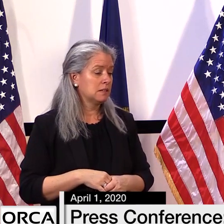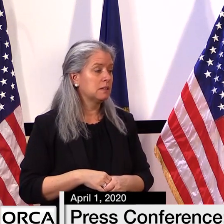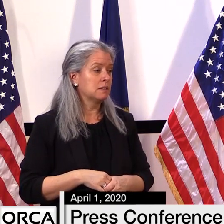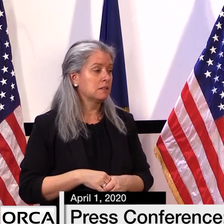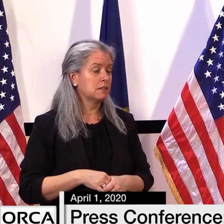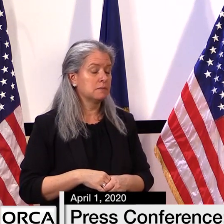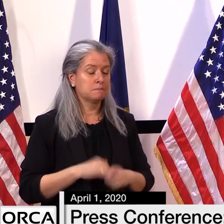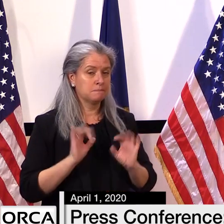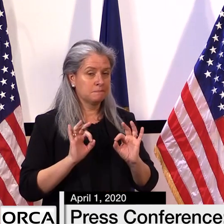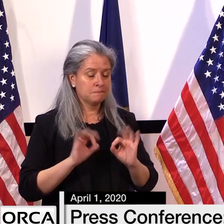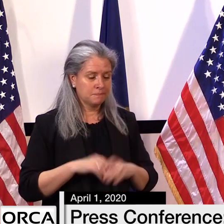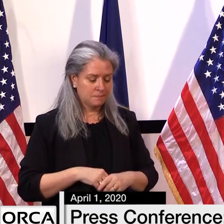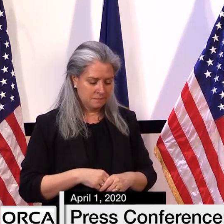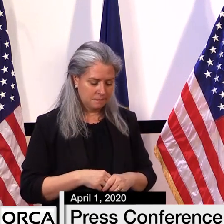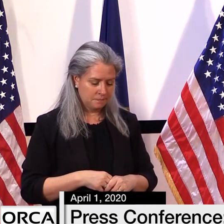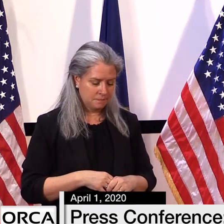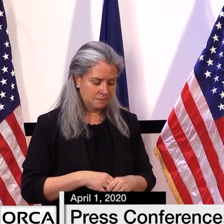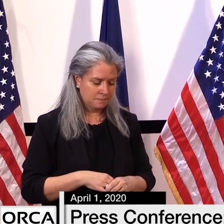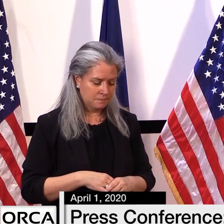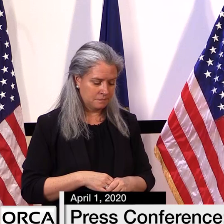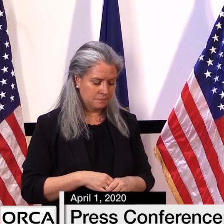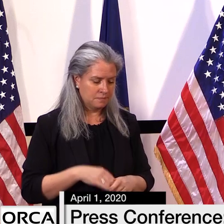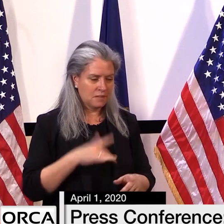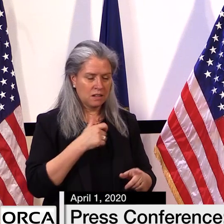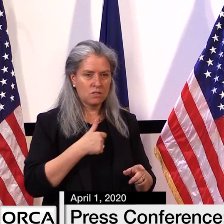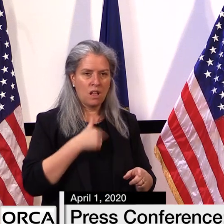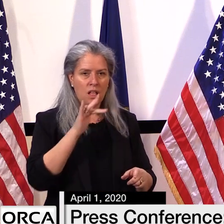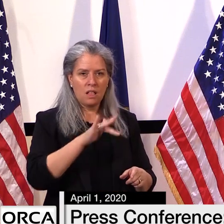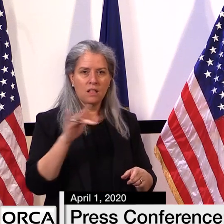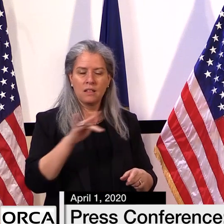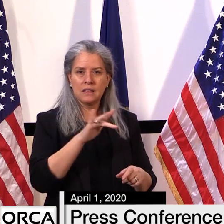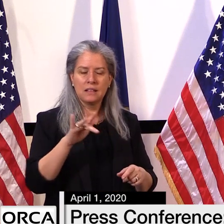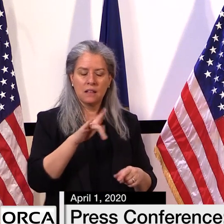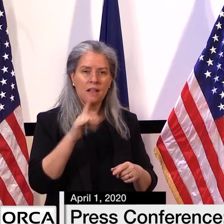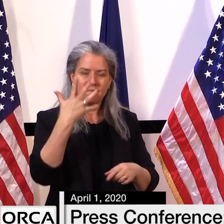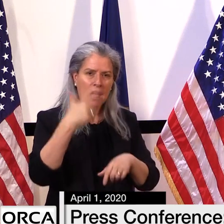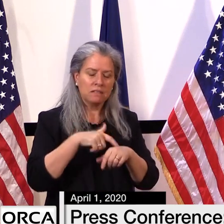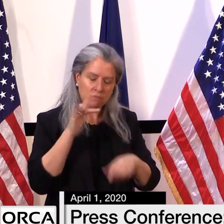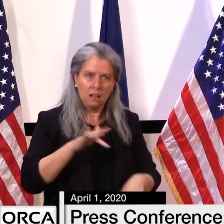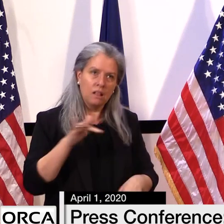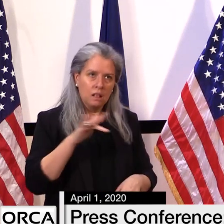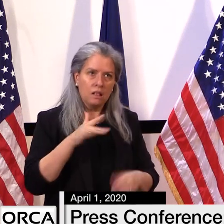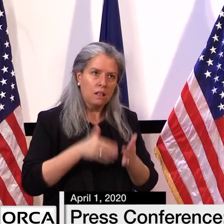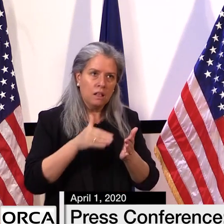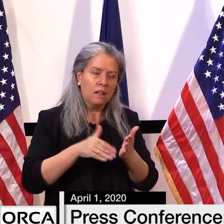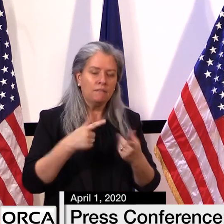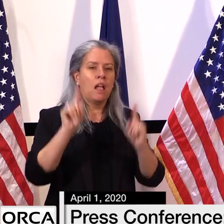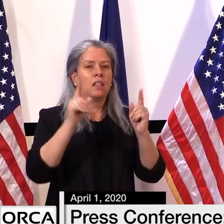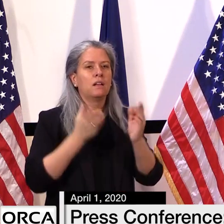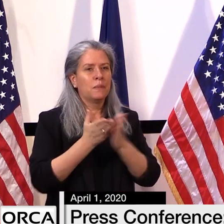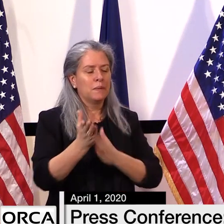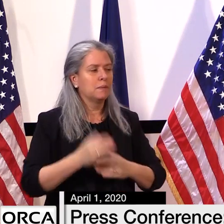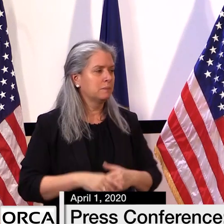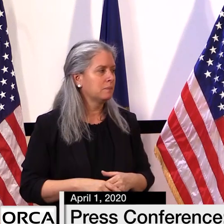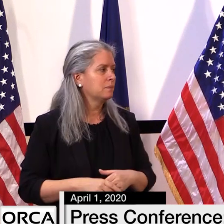Can you hear me? Yes. Sorry, I had to press star 6 like 5 times. I'm